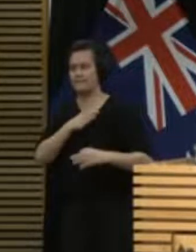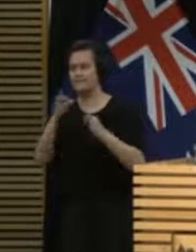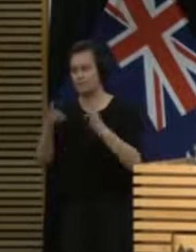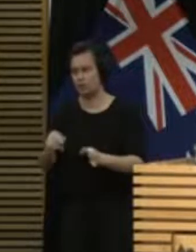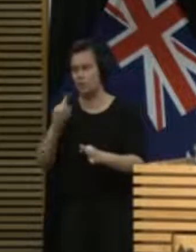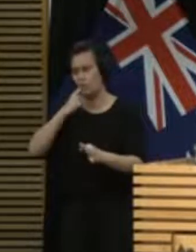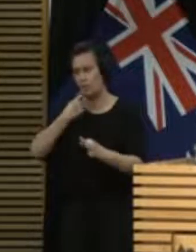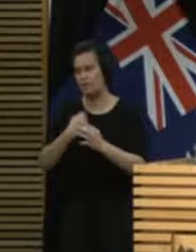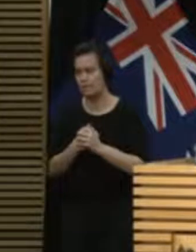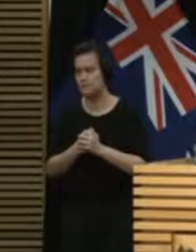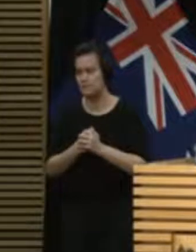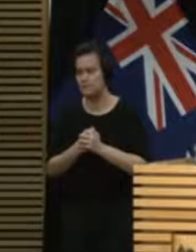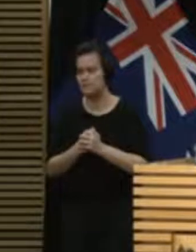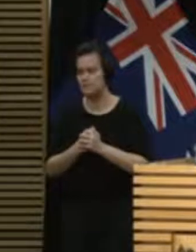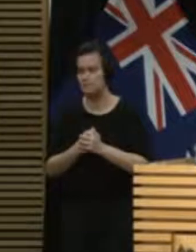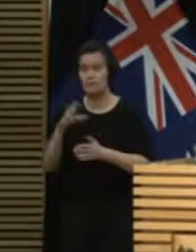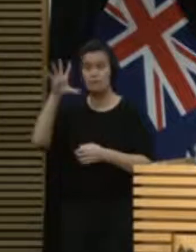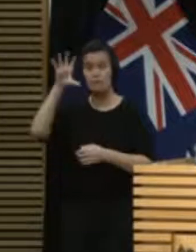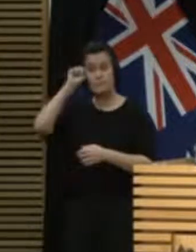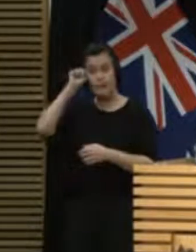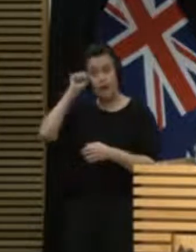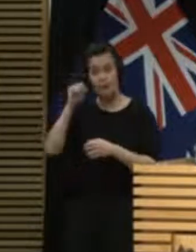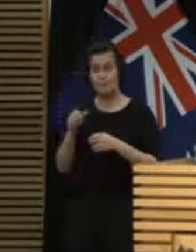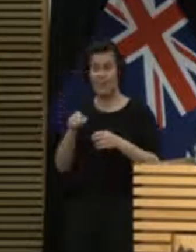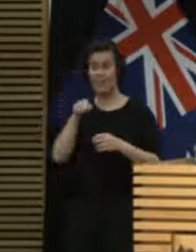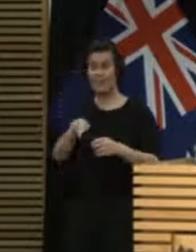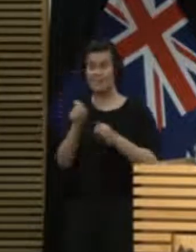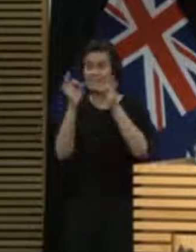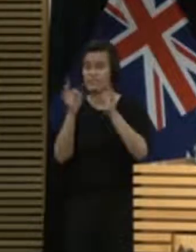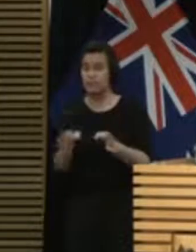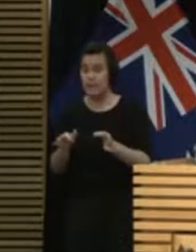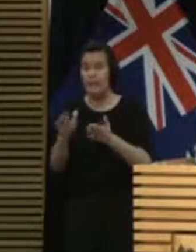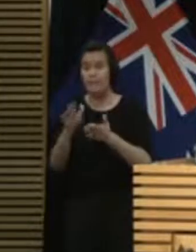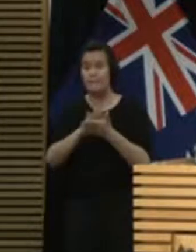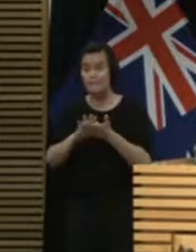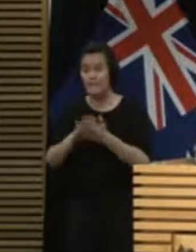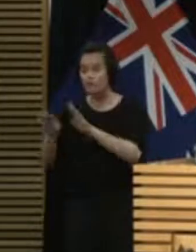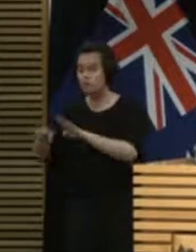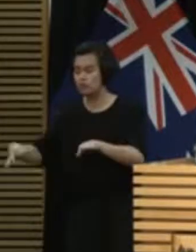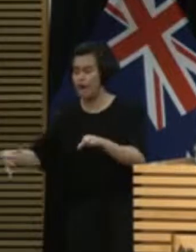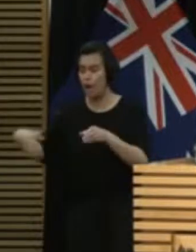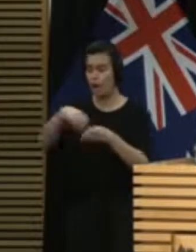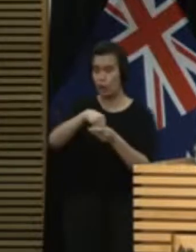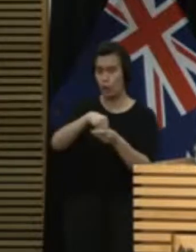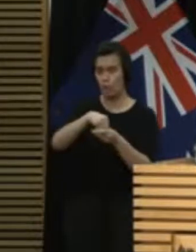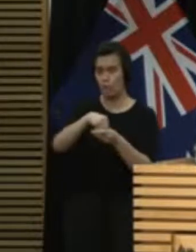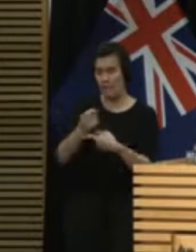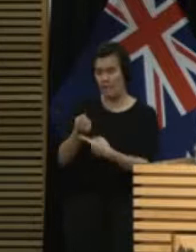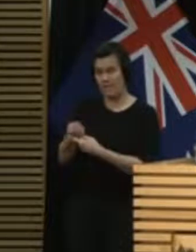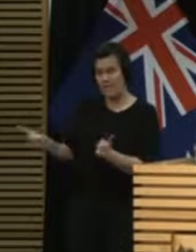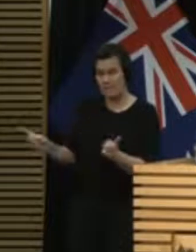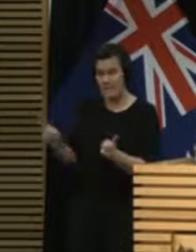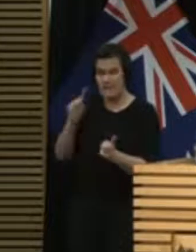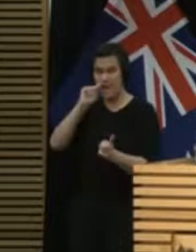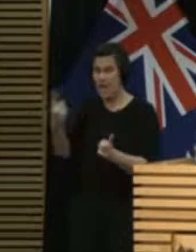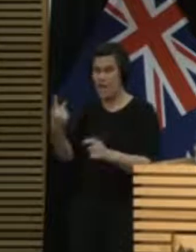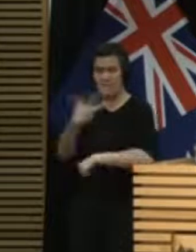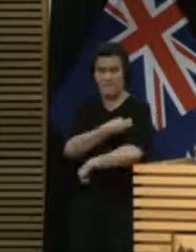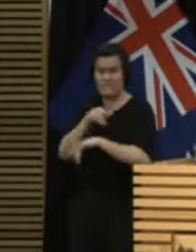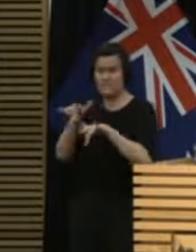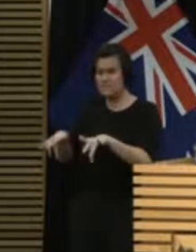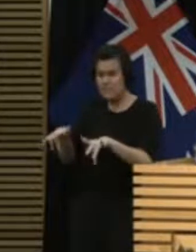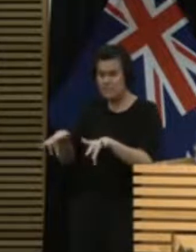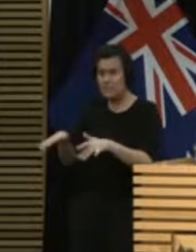making here may affect those who are unable to be vaccinated and those primary school age children. But if you'll allow me to have him